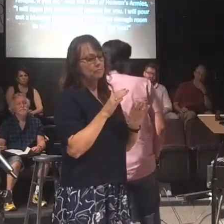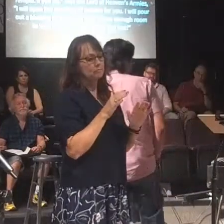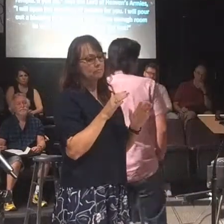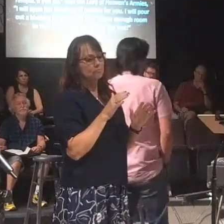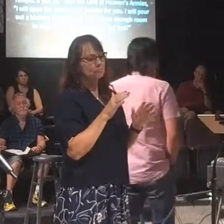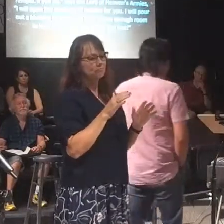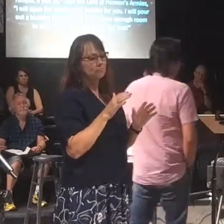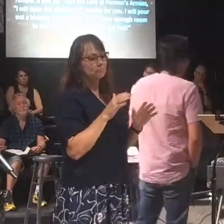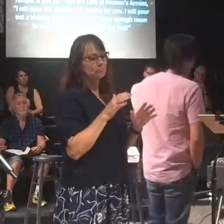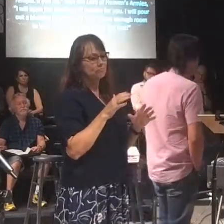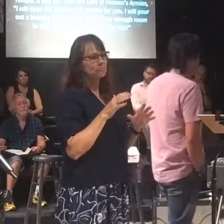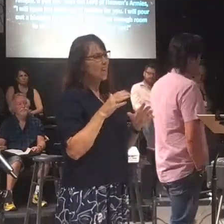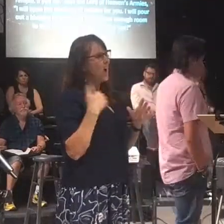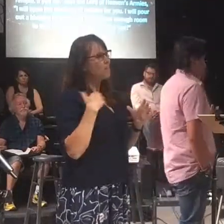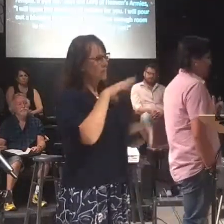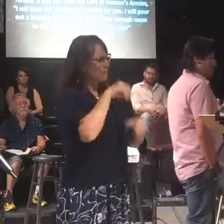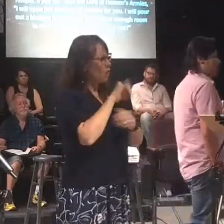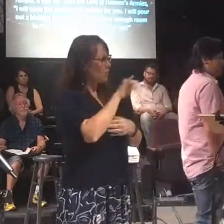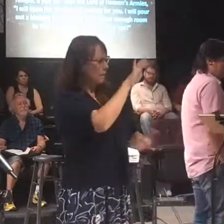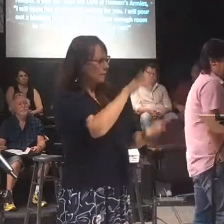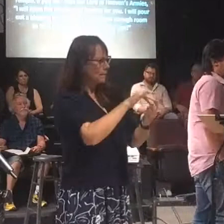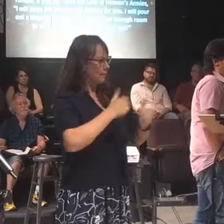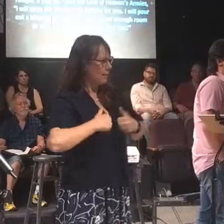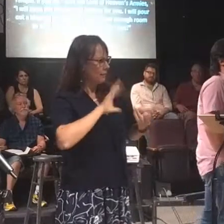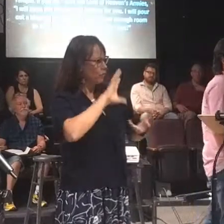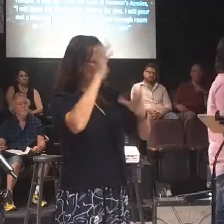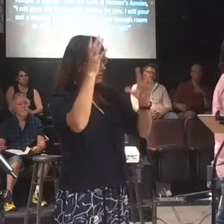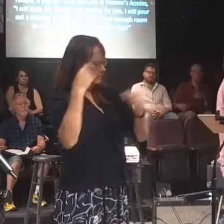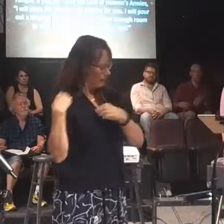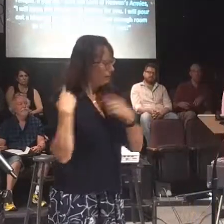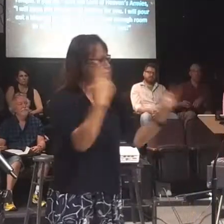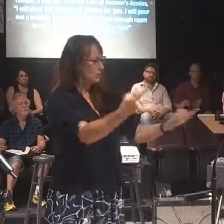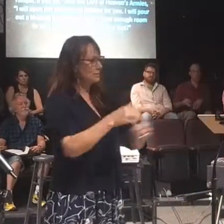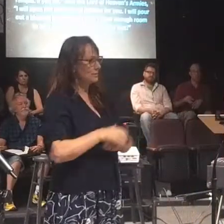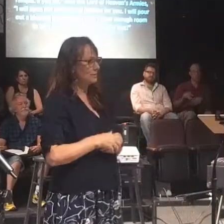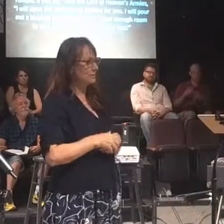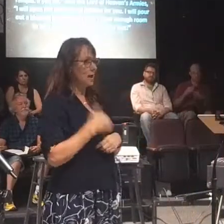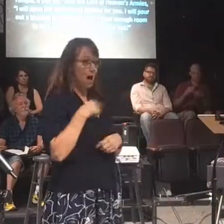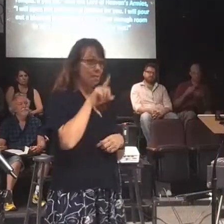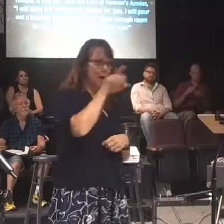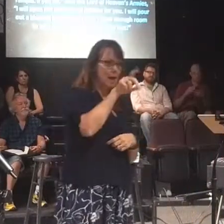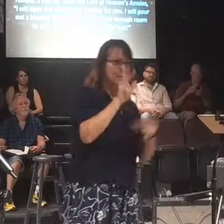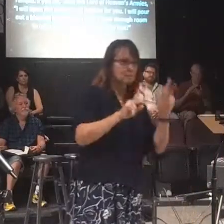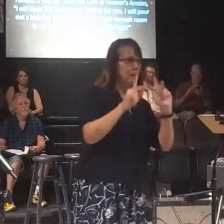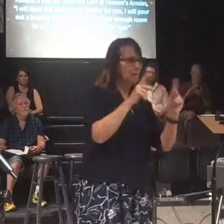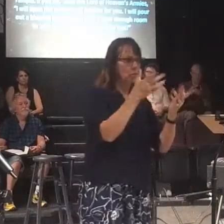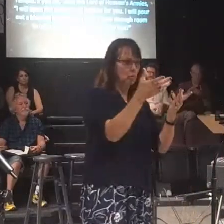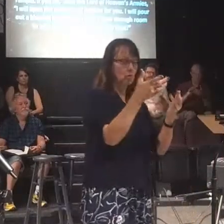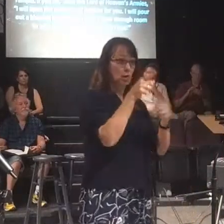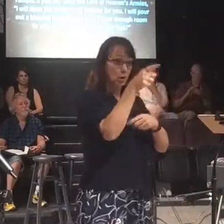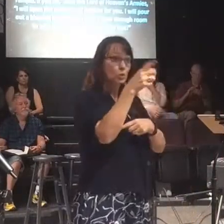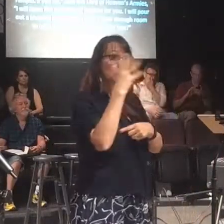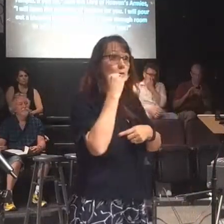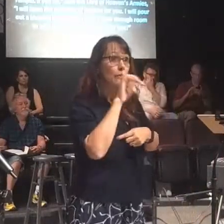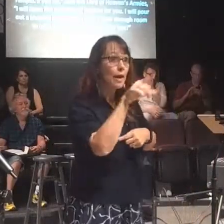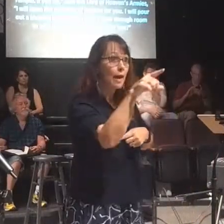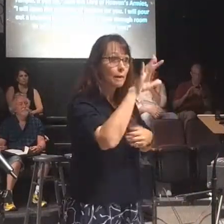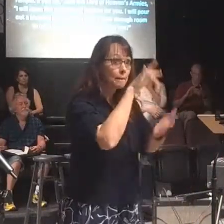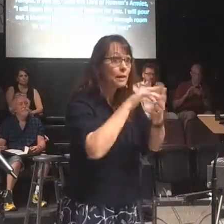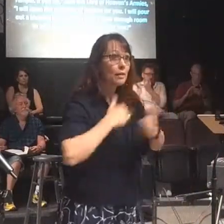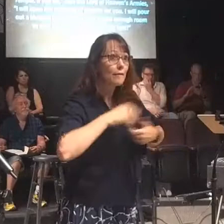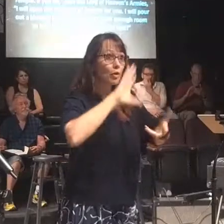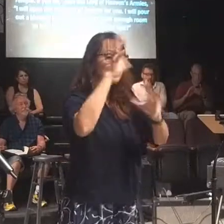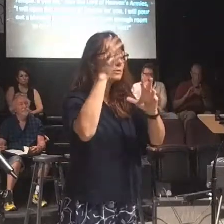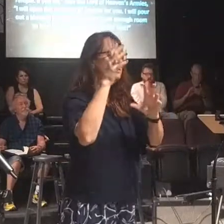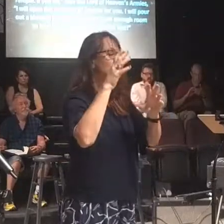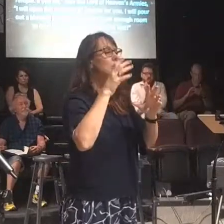know? And, you know, those are sort of the self-reliant ones. They go, no, this is not for me. This is like, you know. I'm like, no, look. If